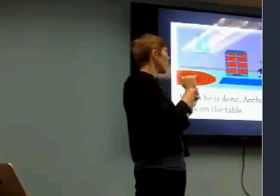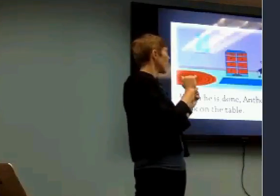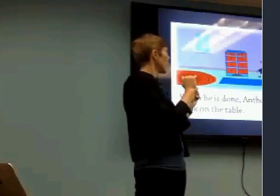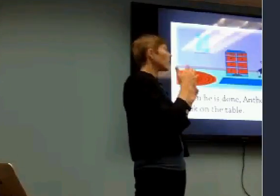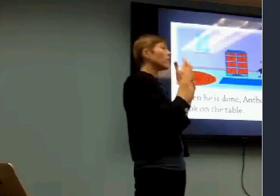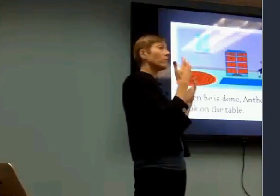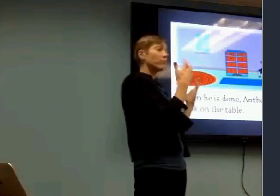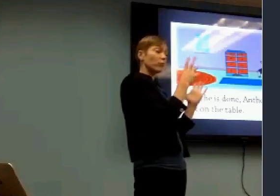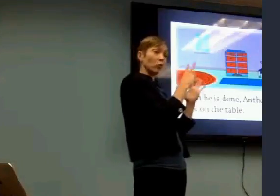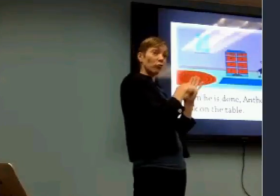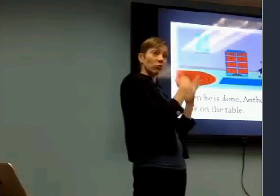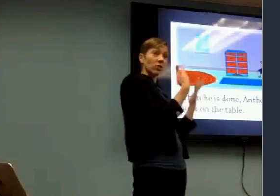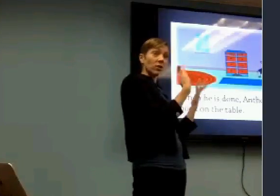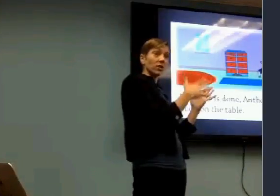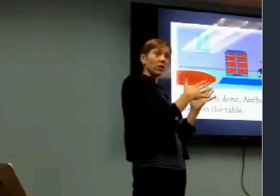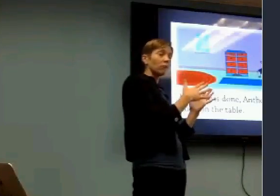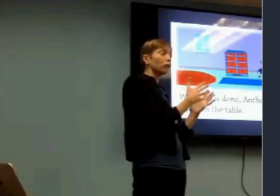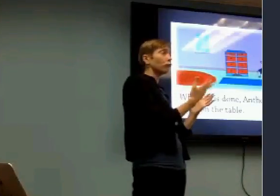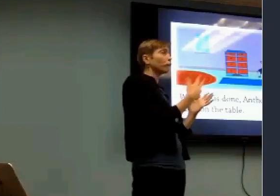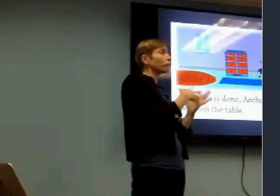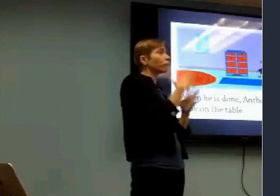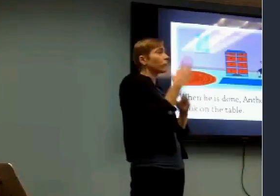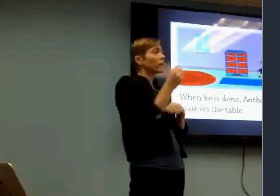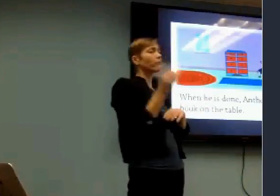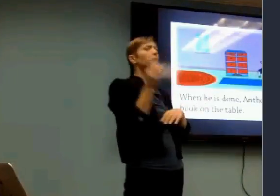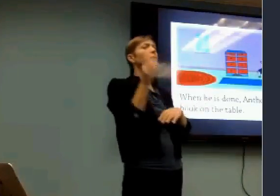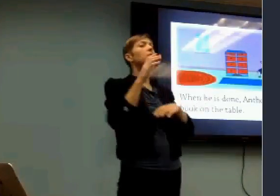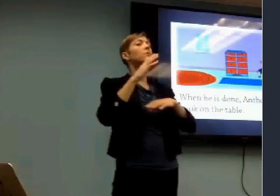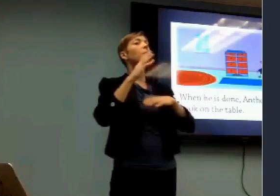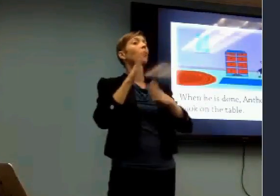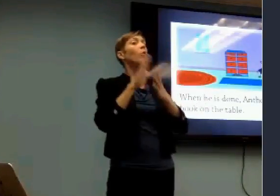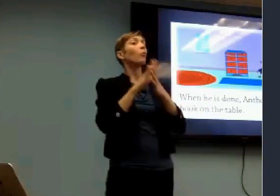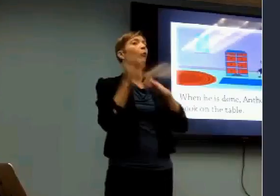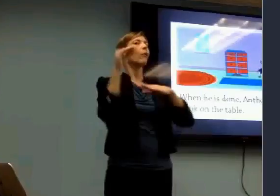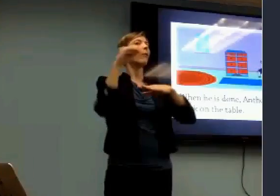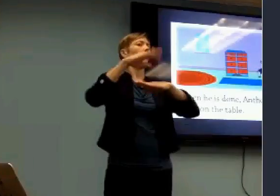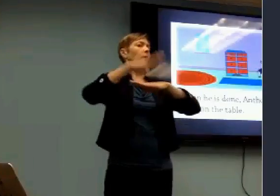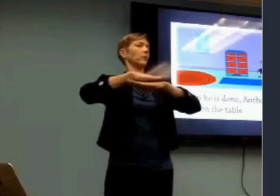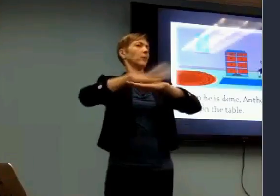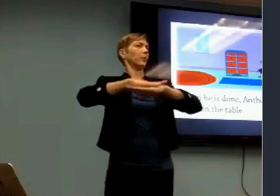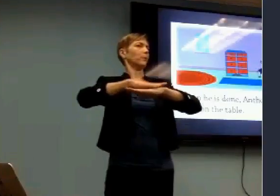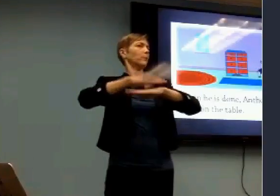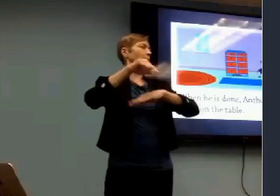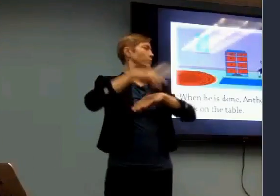When he's done, Anthony puts the book on the table.